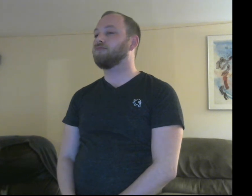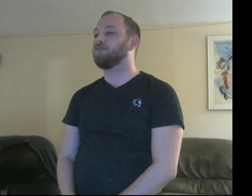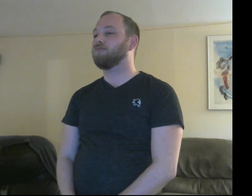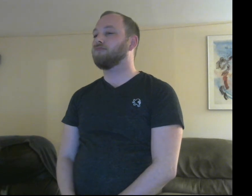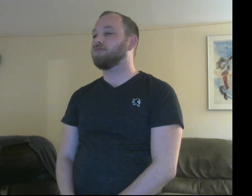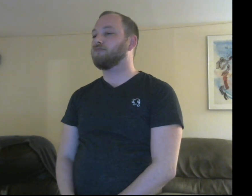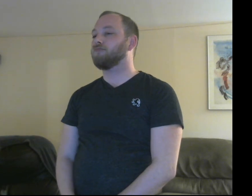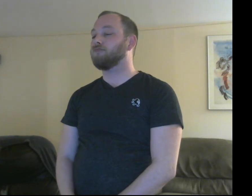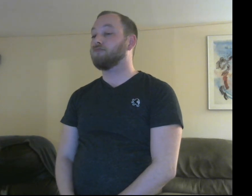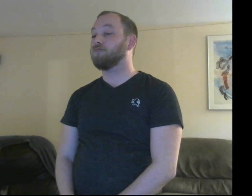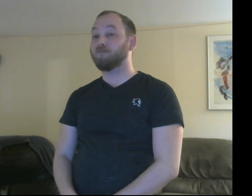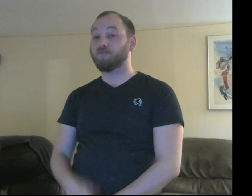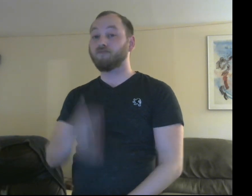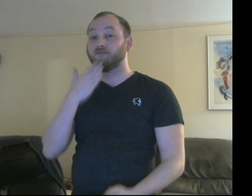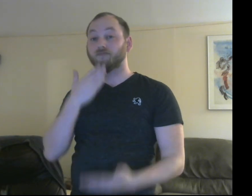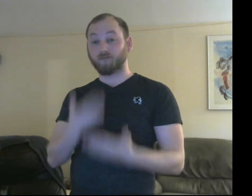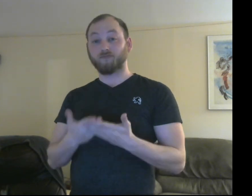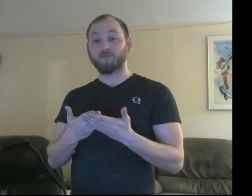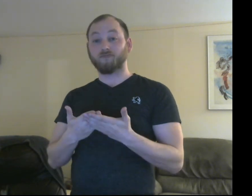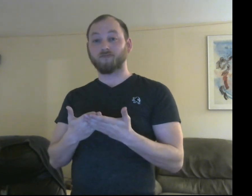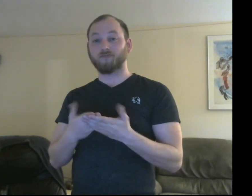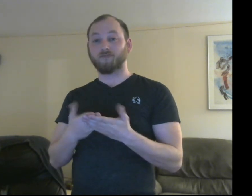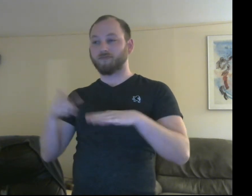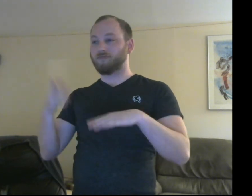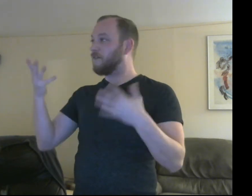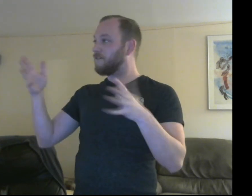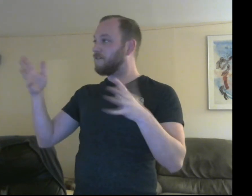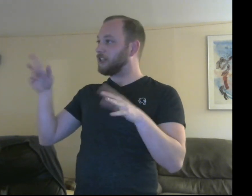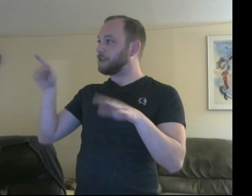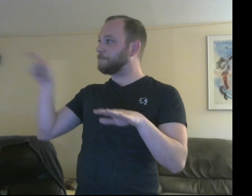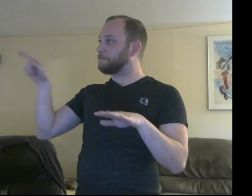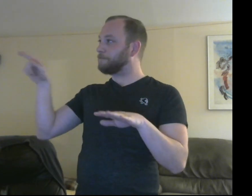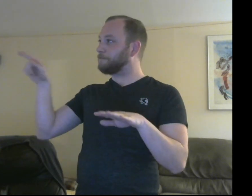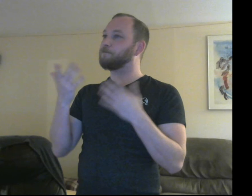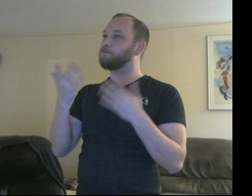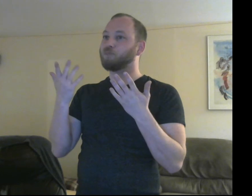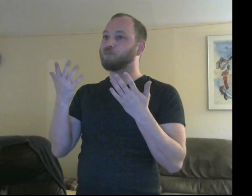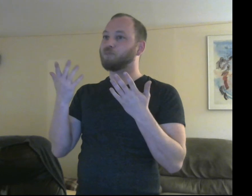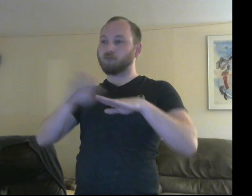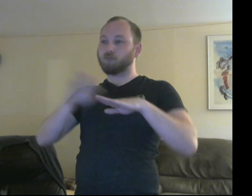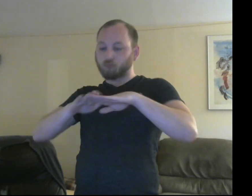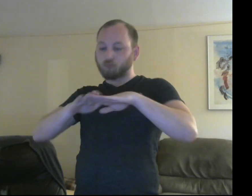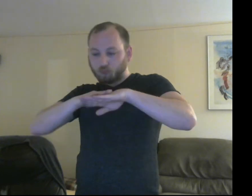Foot is our polished shoe. This one is the one that needs some work.